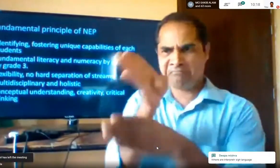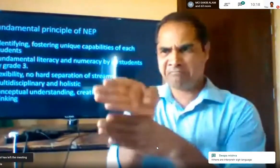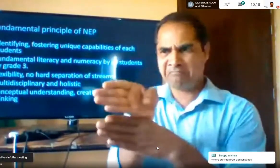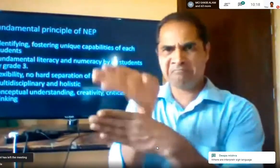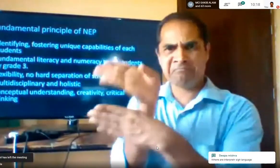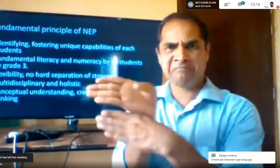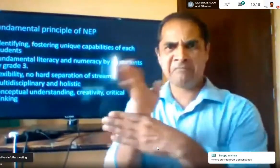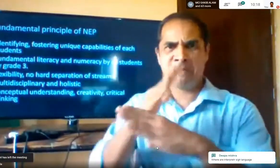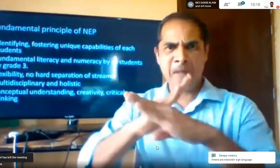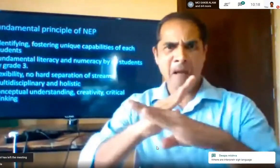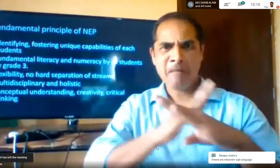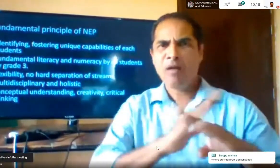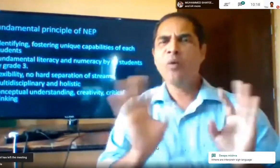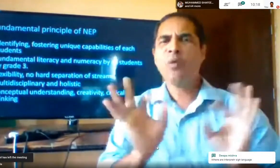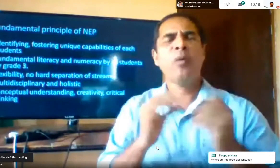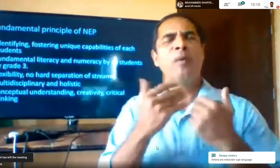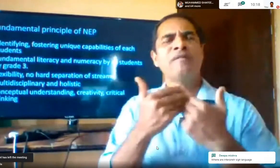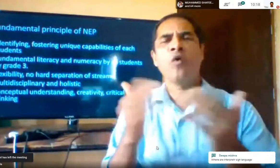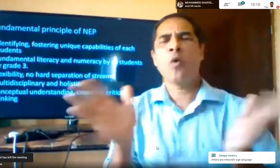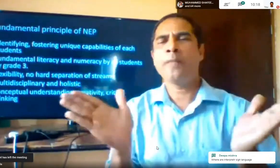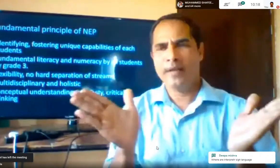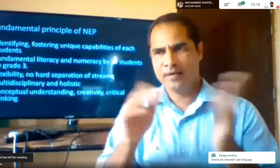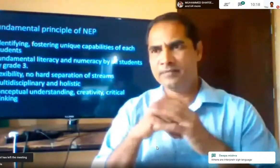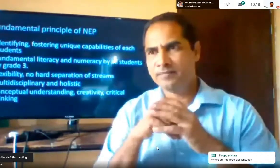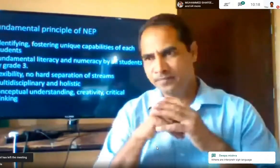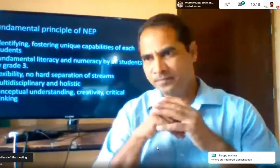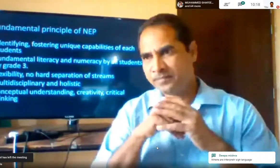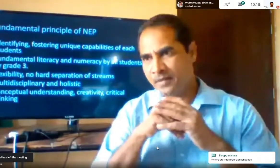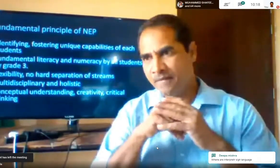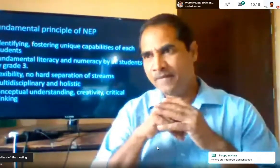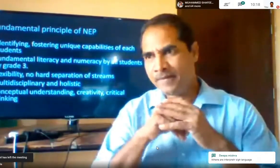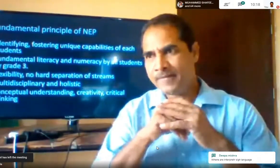be further researches are going on.